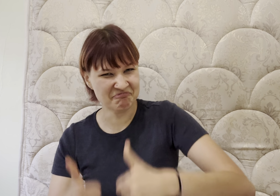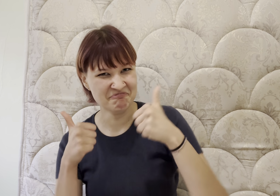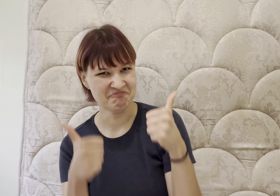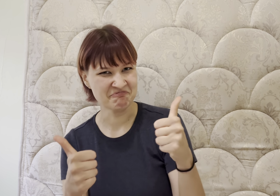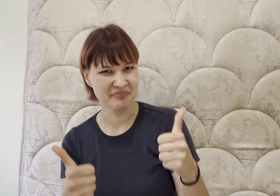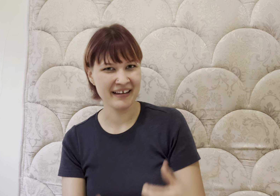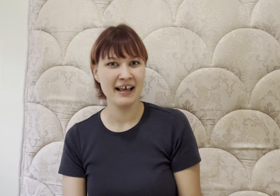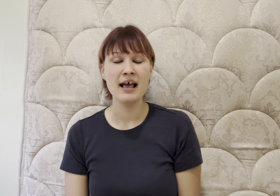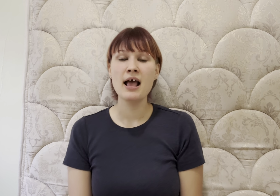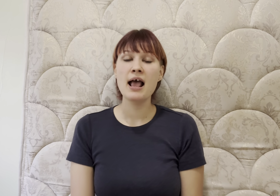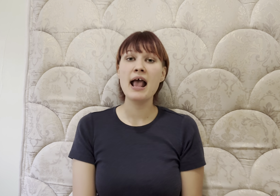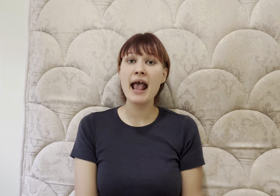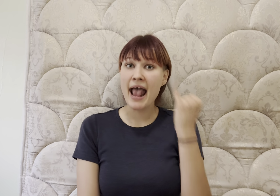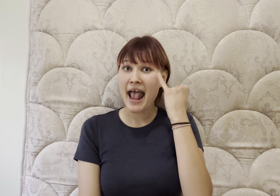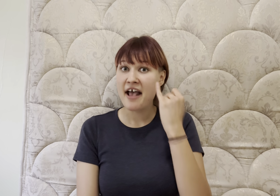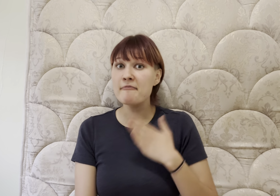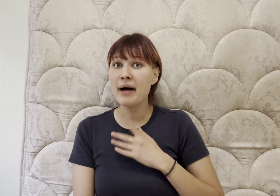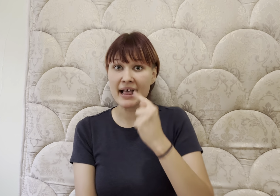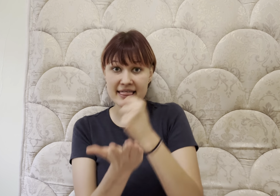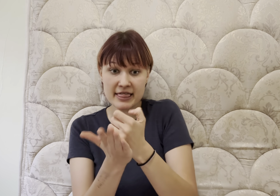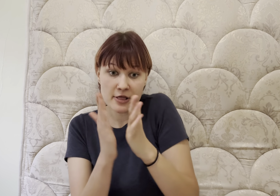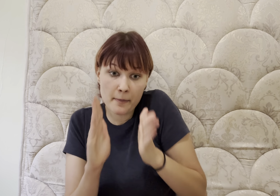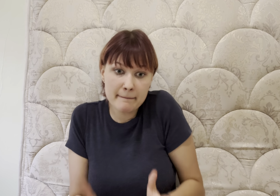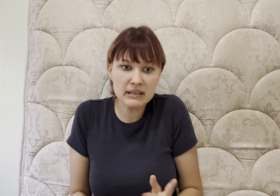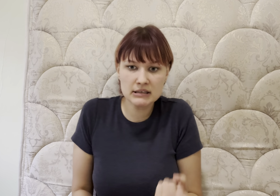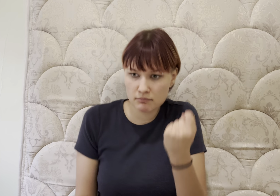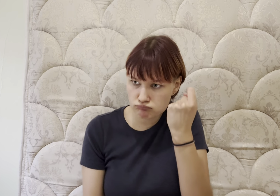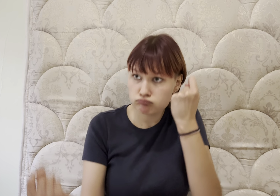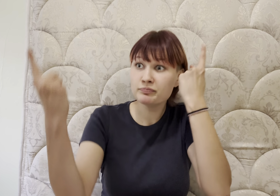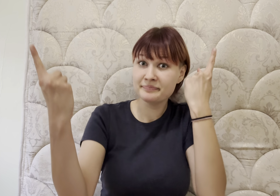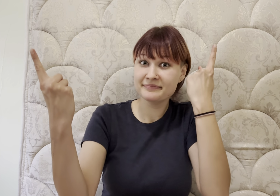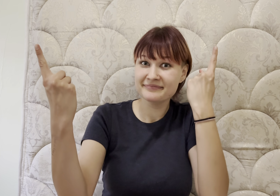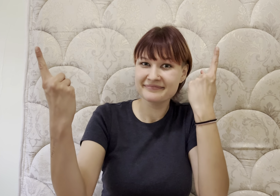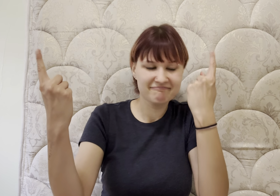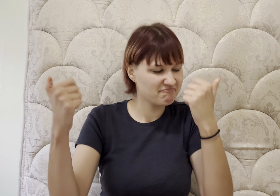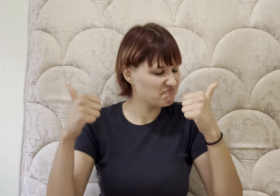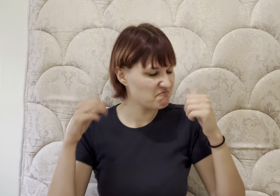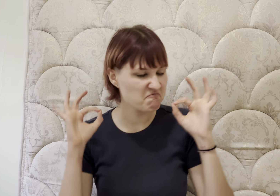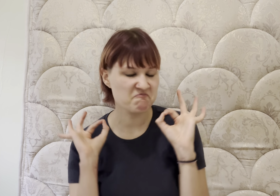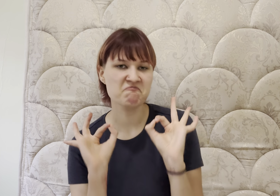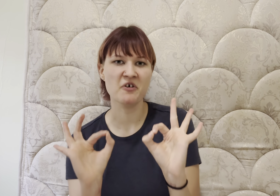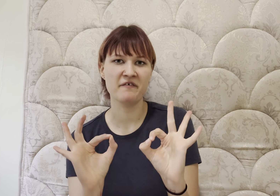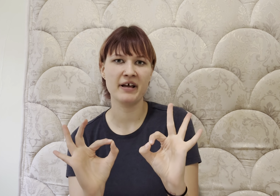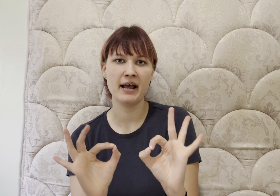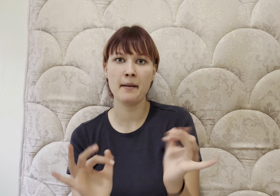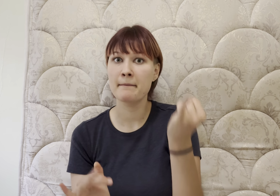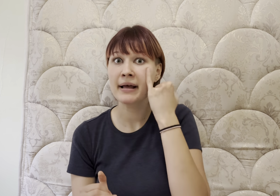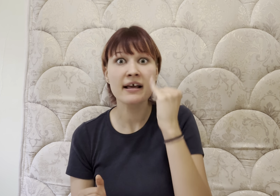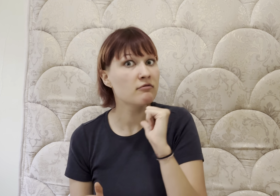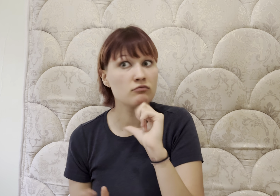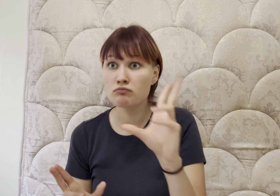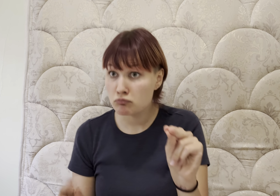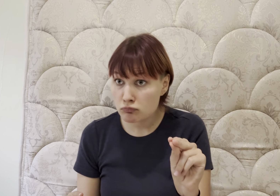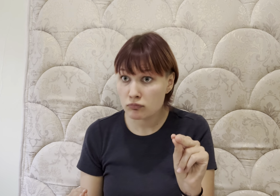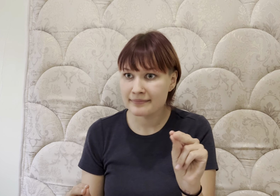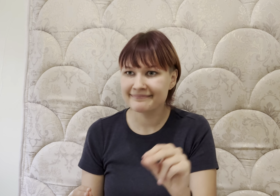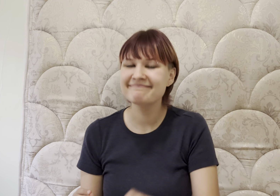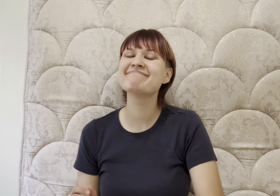If so, great. If not, go to another therapist. Another important factor in